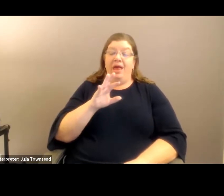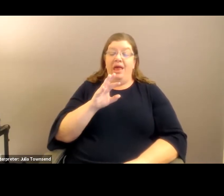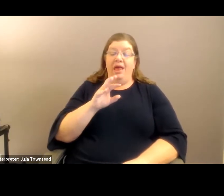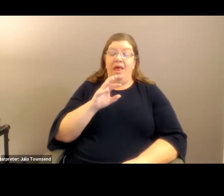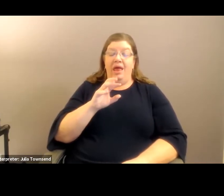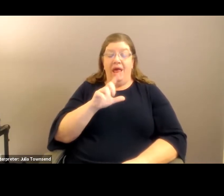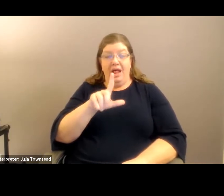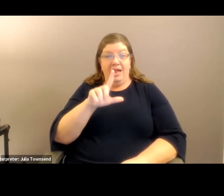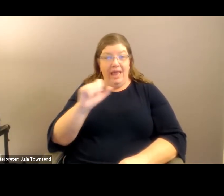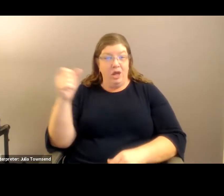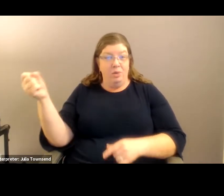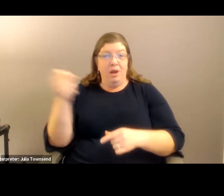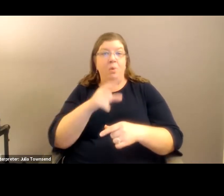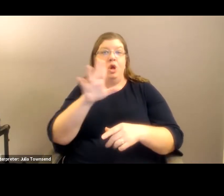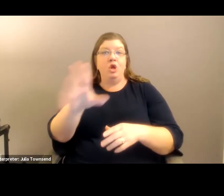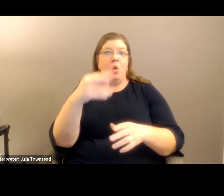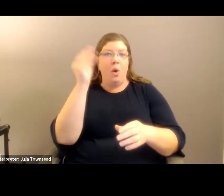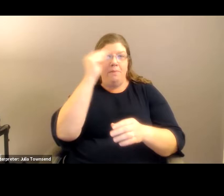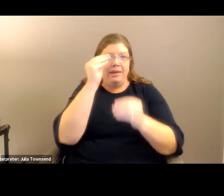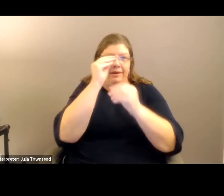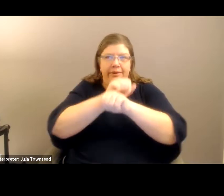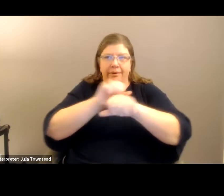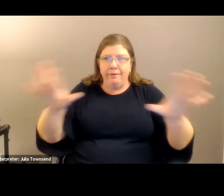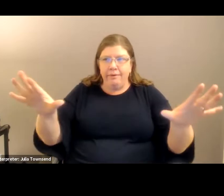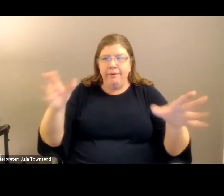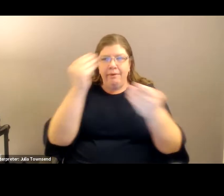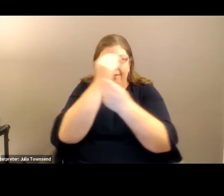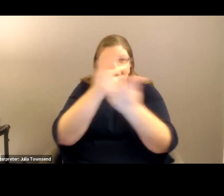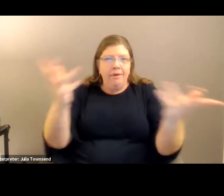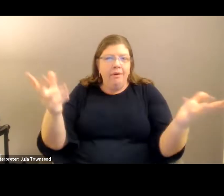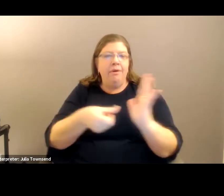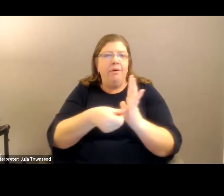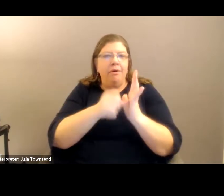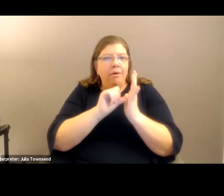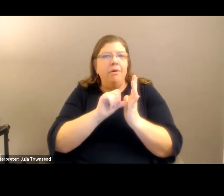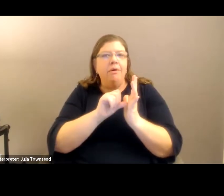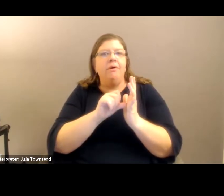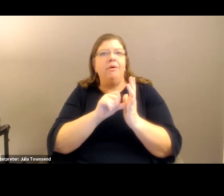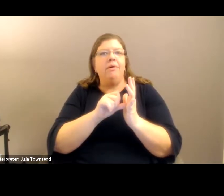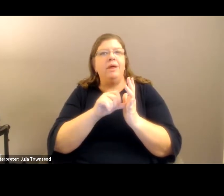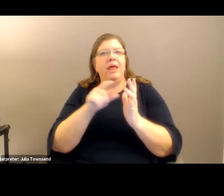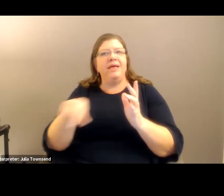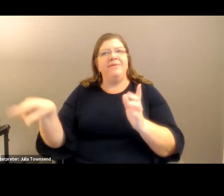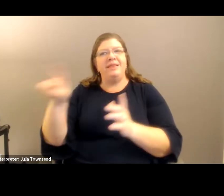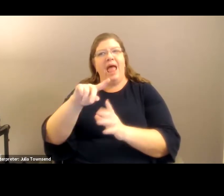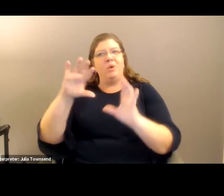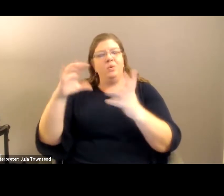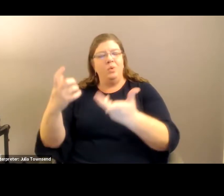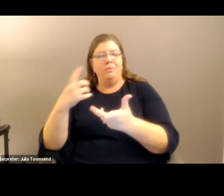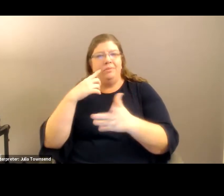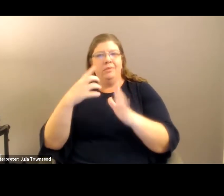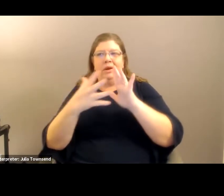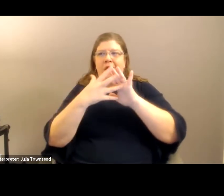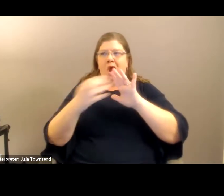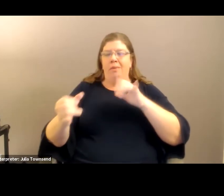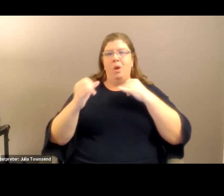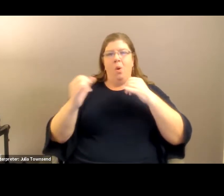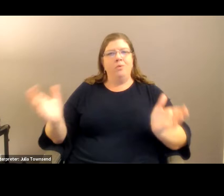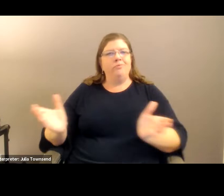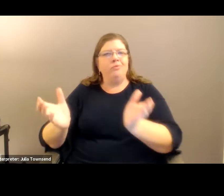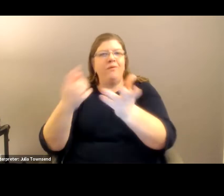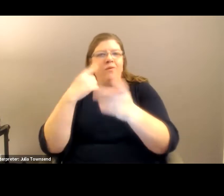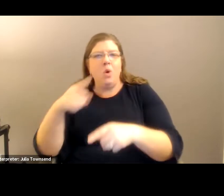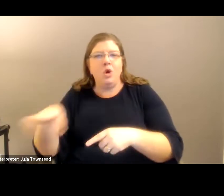views amplified, and you have FLA, parrot stuff for you, I guess, or cheerlead for you.